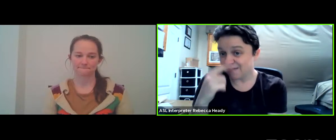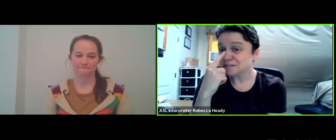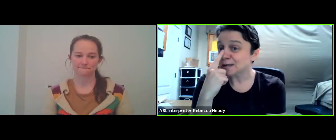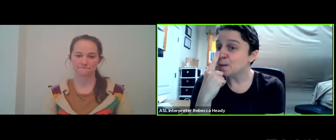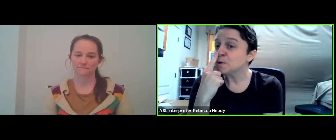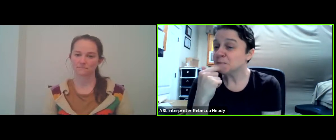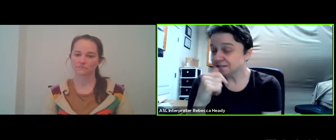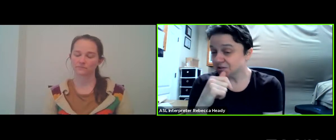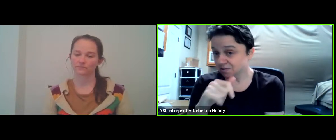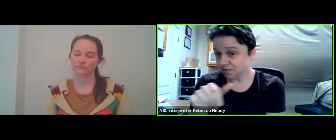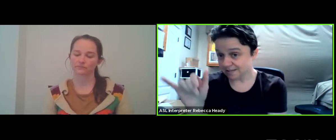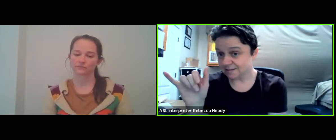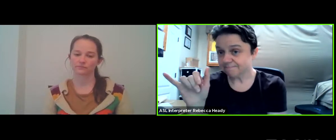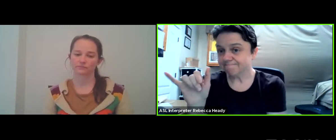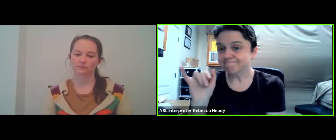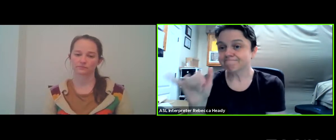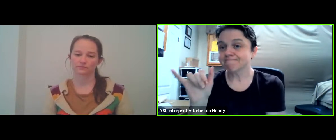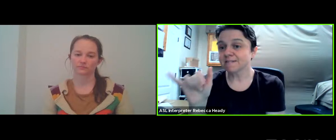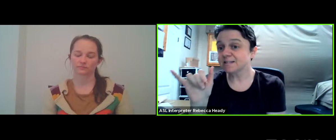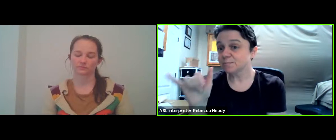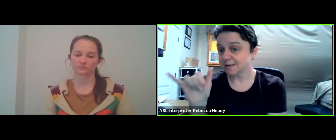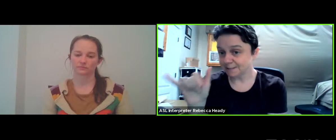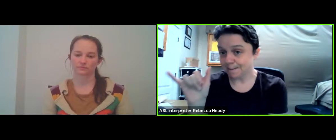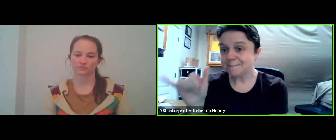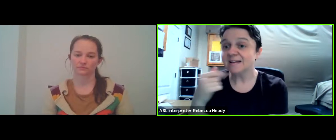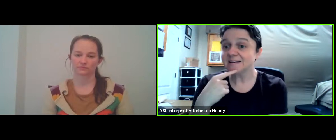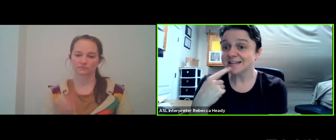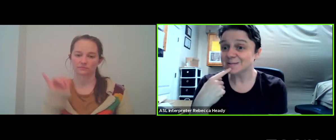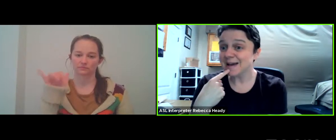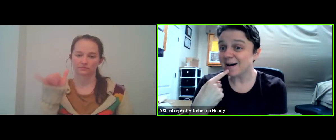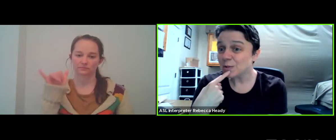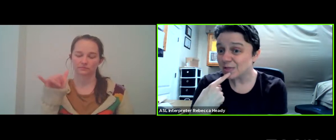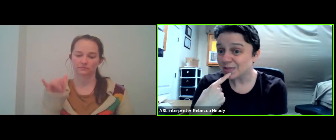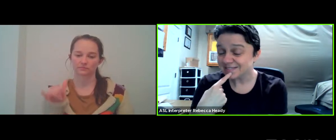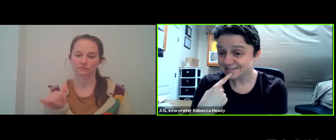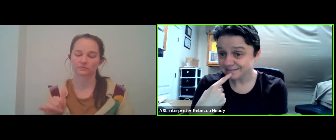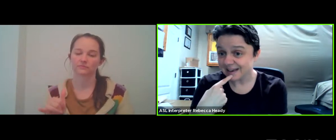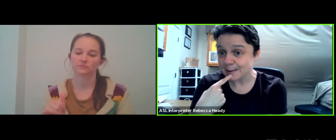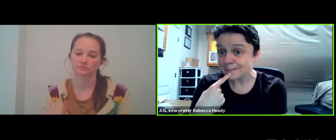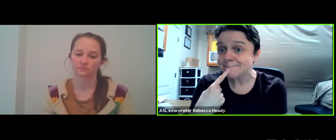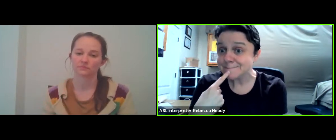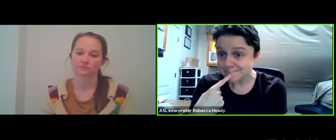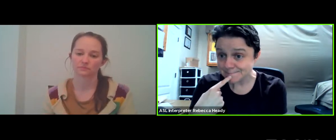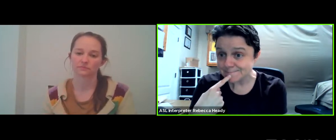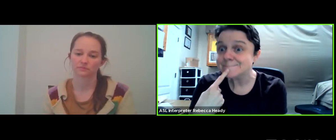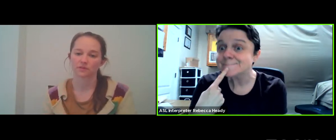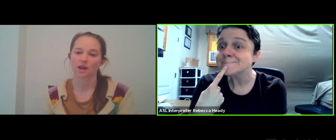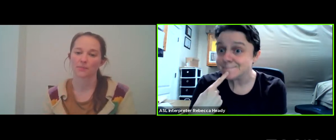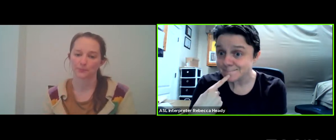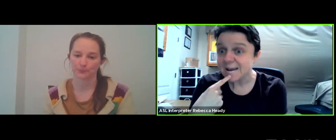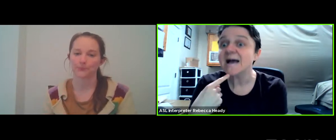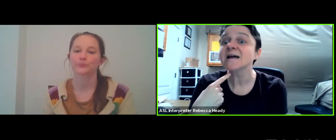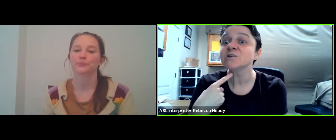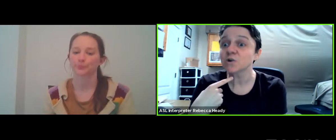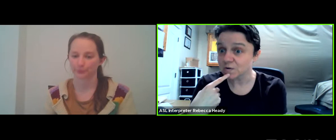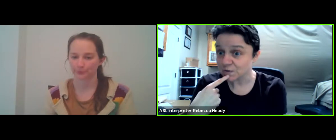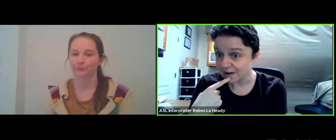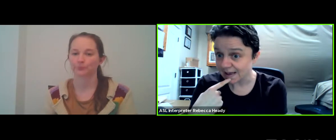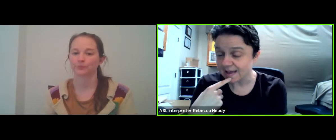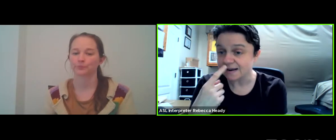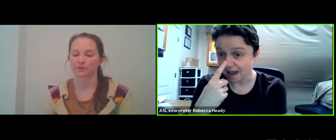OIC. Now there's a couple of ways you can do this. This means, and it's mouth, okay? And